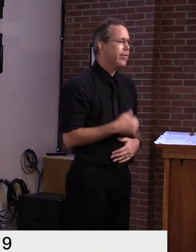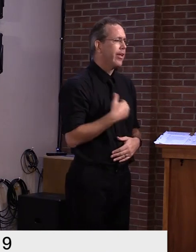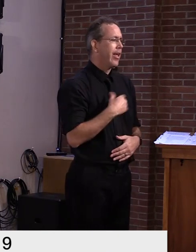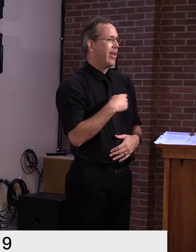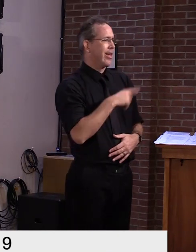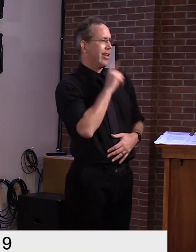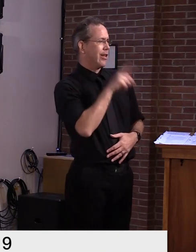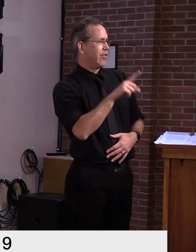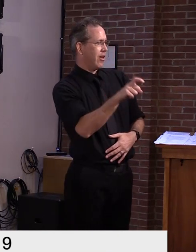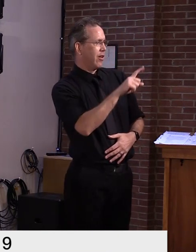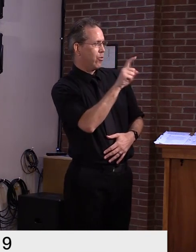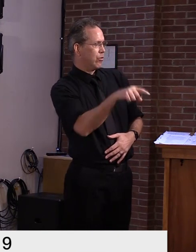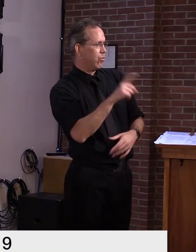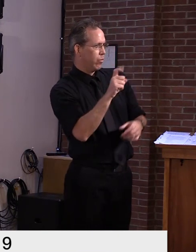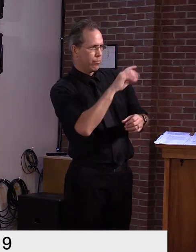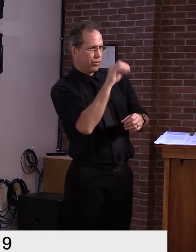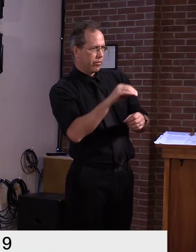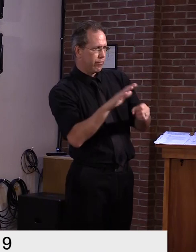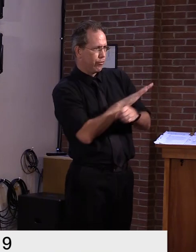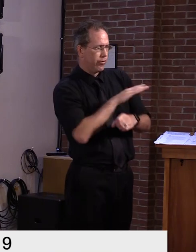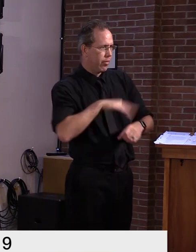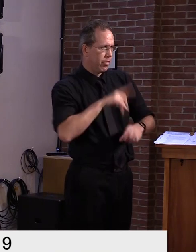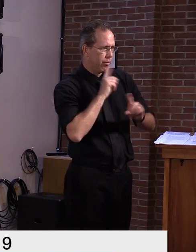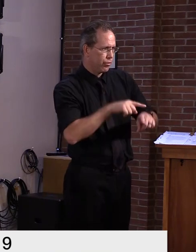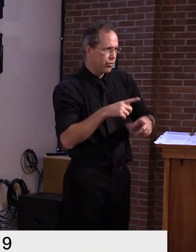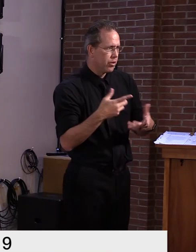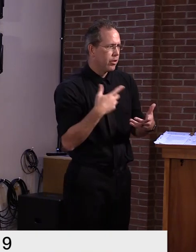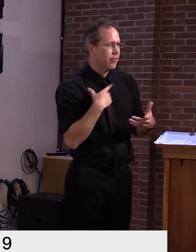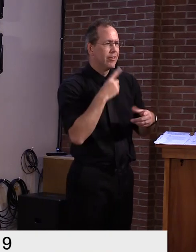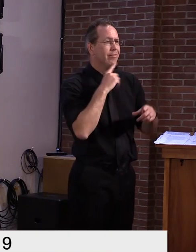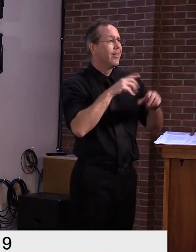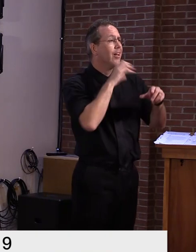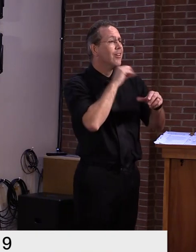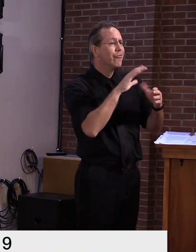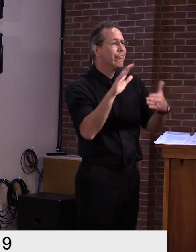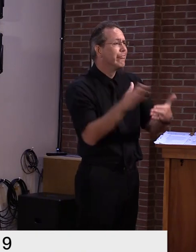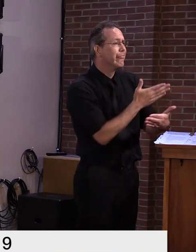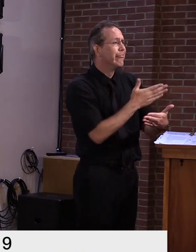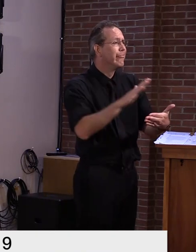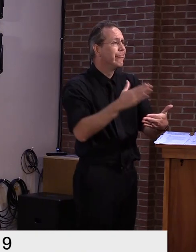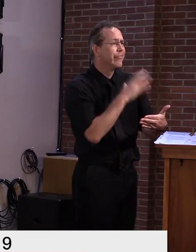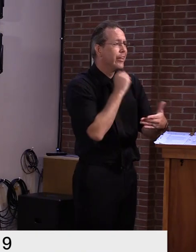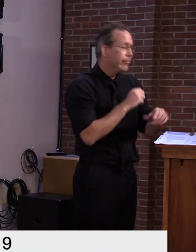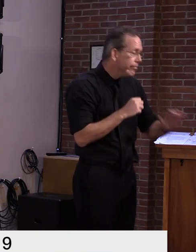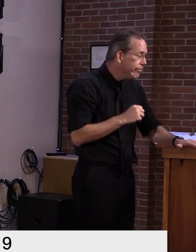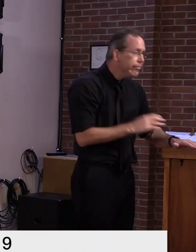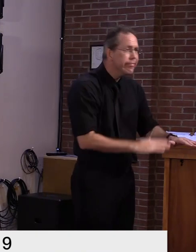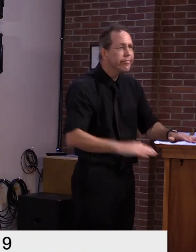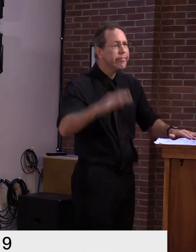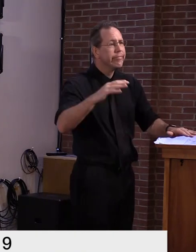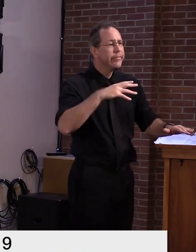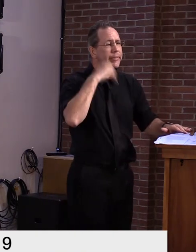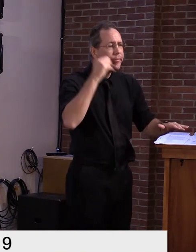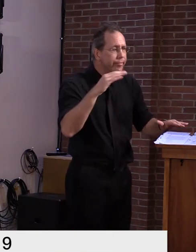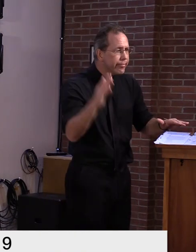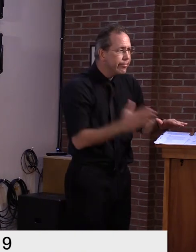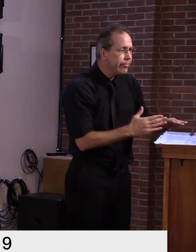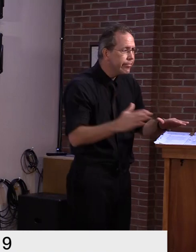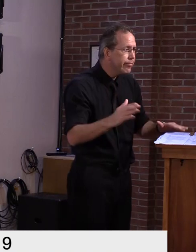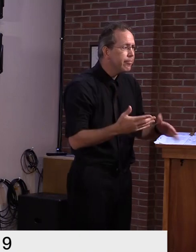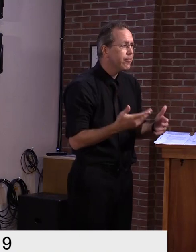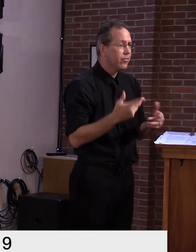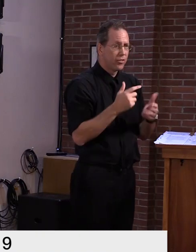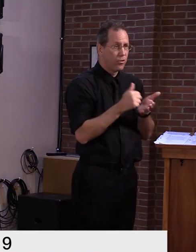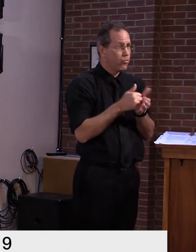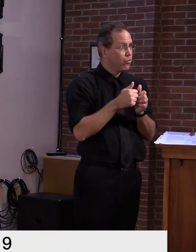challenge as we move forward. But at the same time, I mean, we have a dual purpose in sort of opening up these